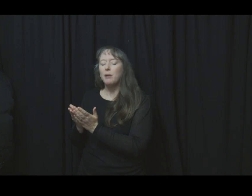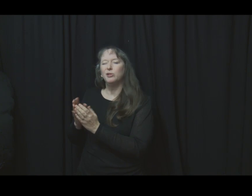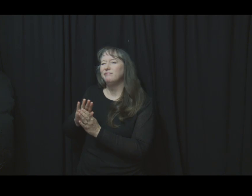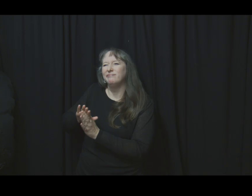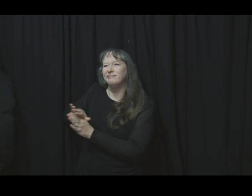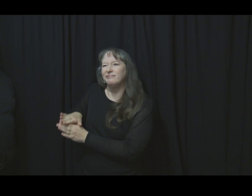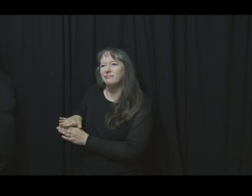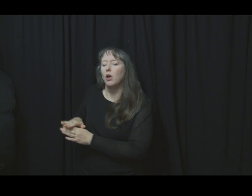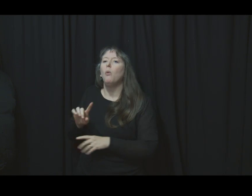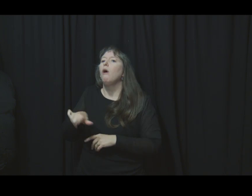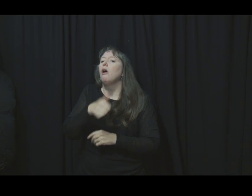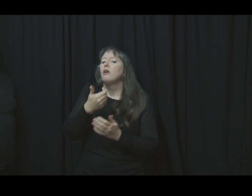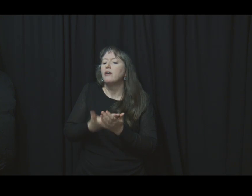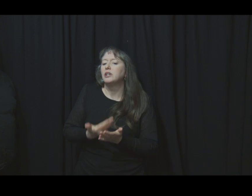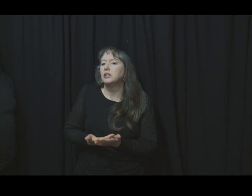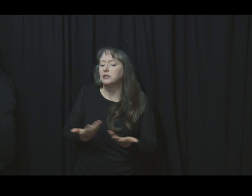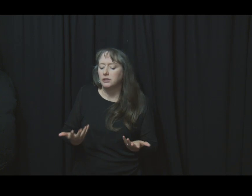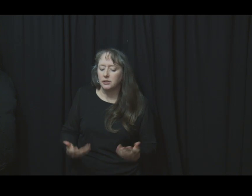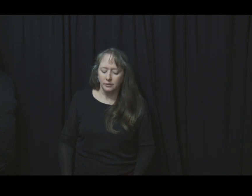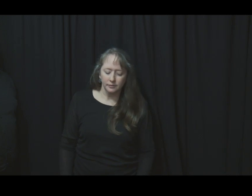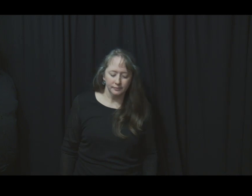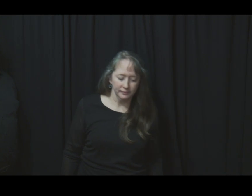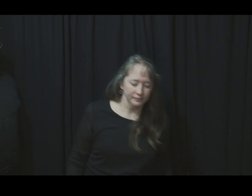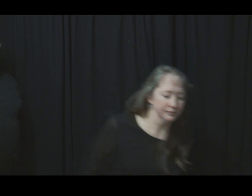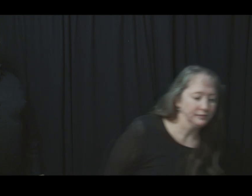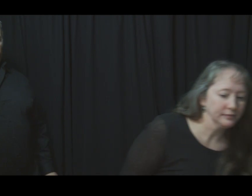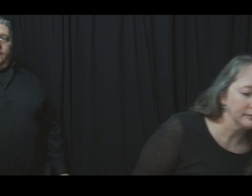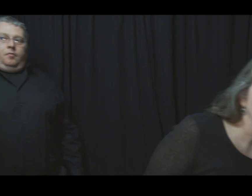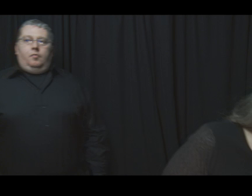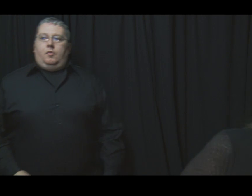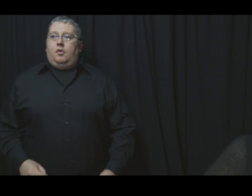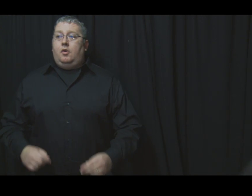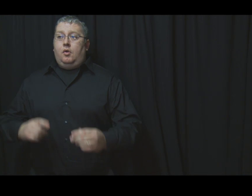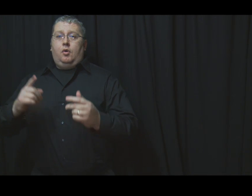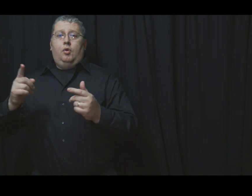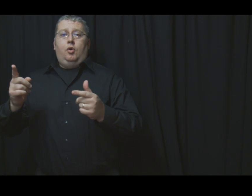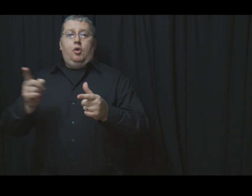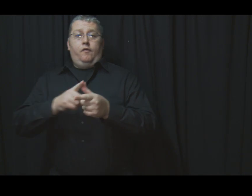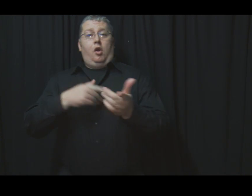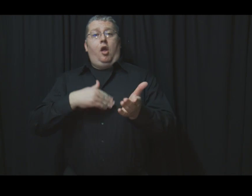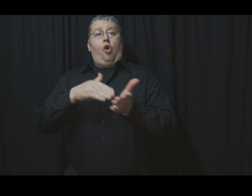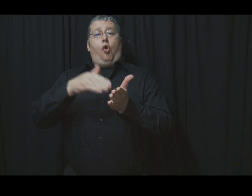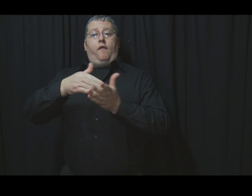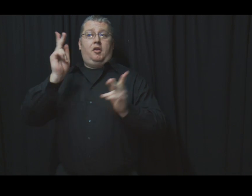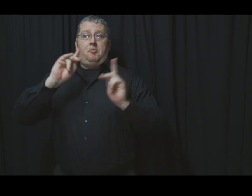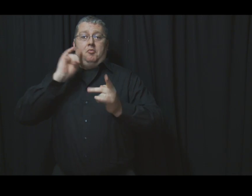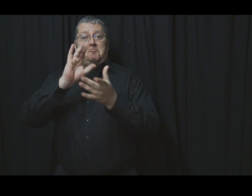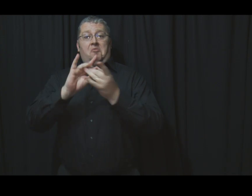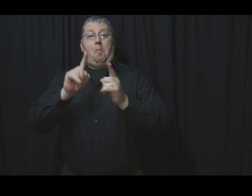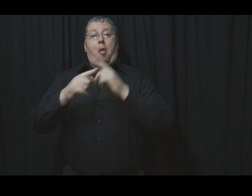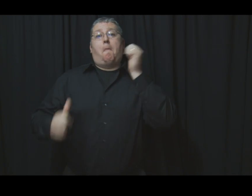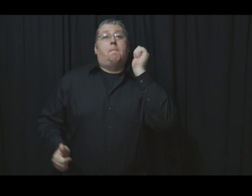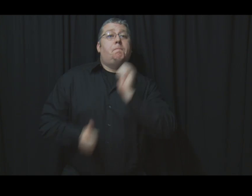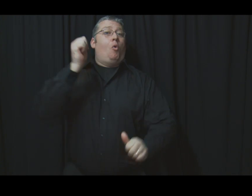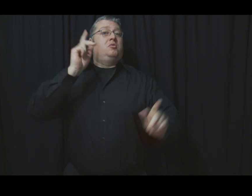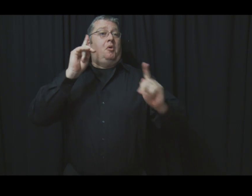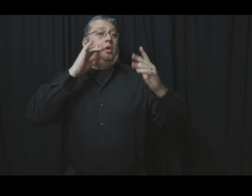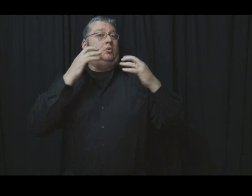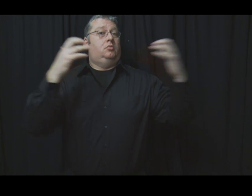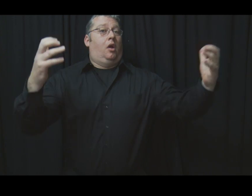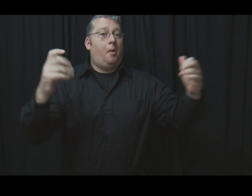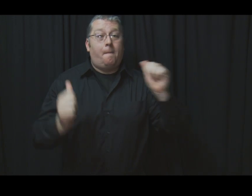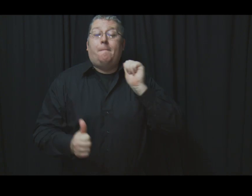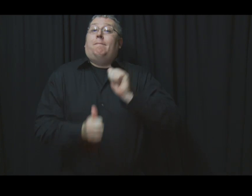creationism? Well, first of all, I often hear people talking about the majority. I would agree that the majority